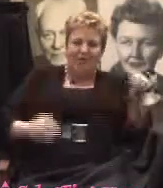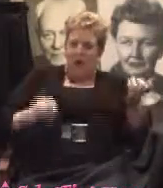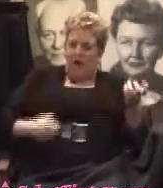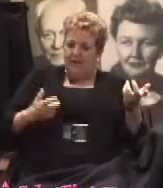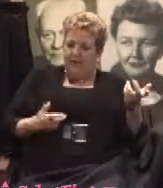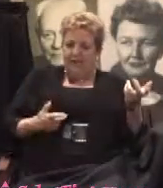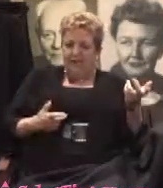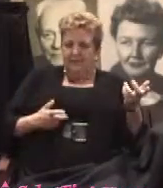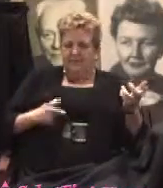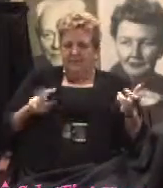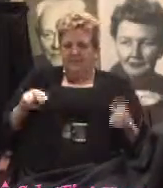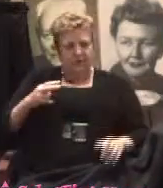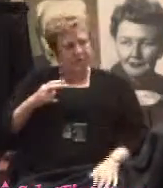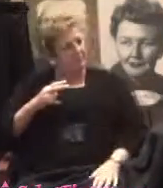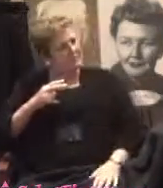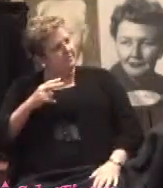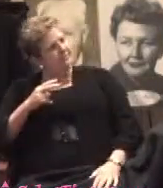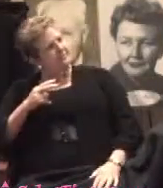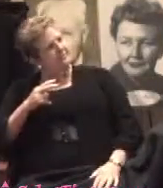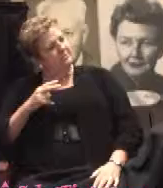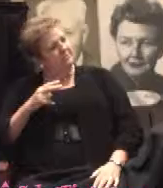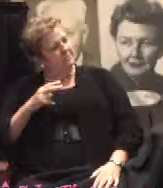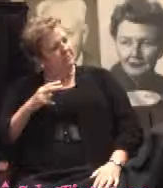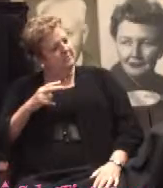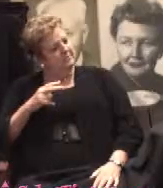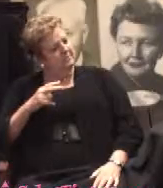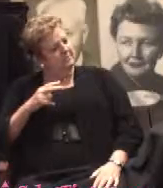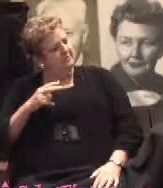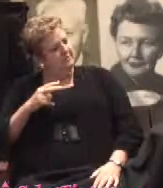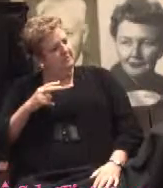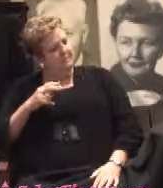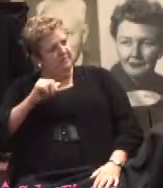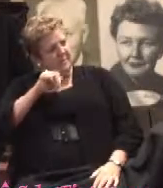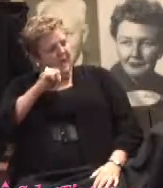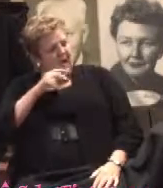she looked at me, and she said, "I don't look at strange men's guitars."